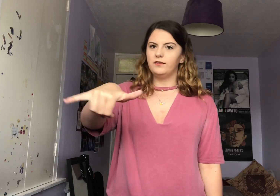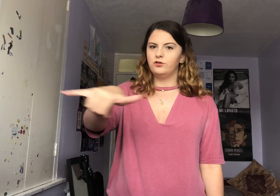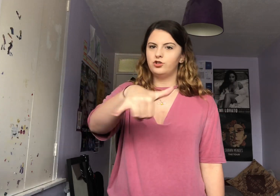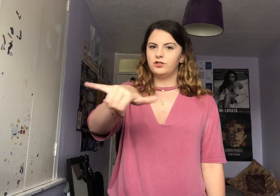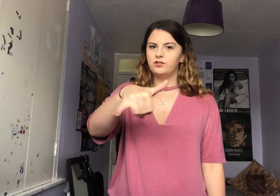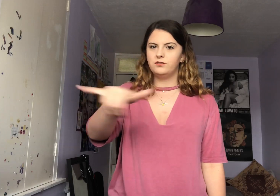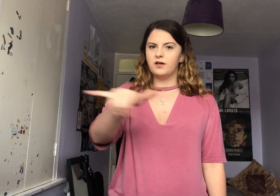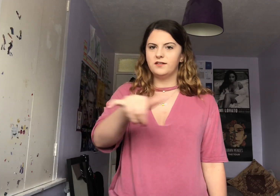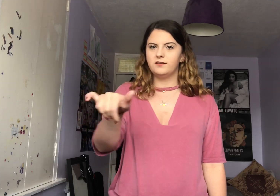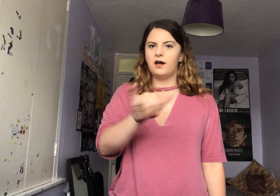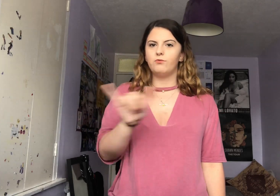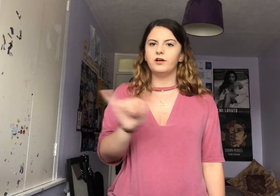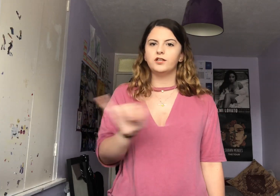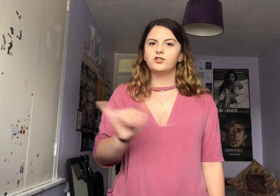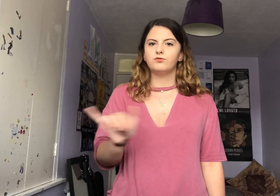then just side to side, which.